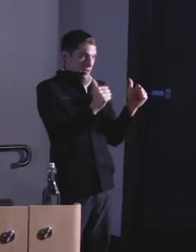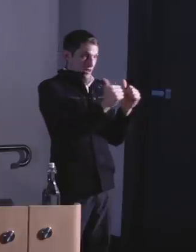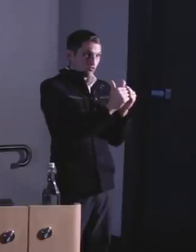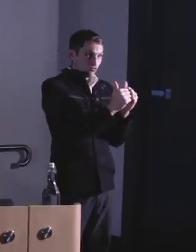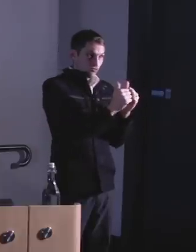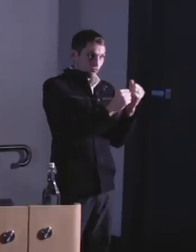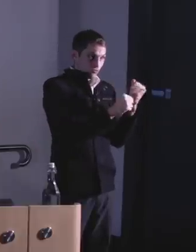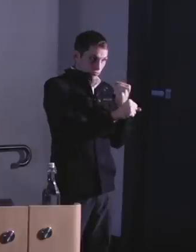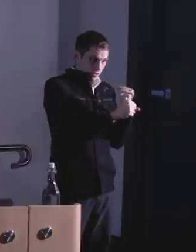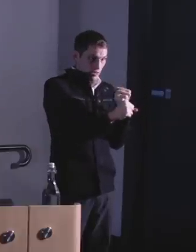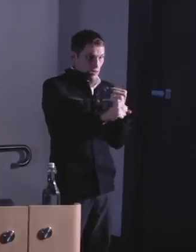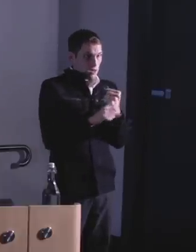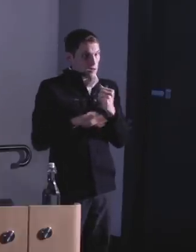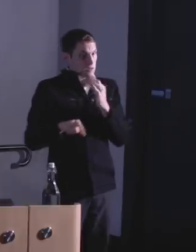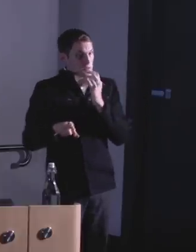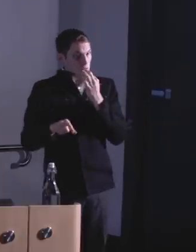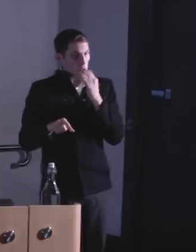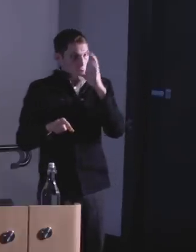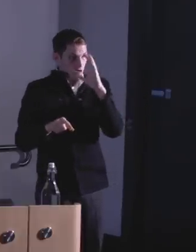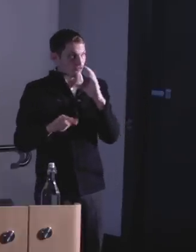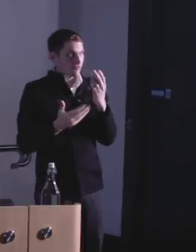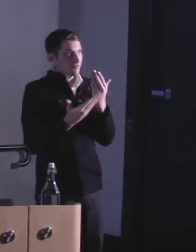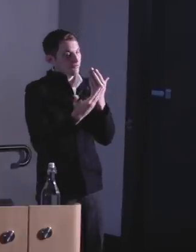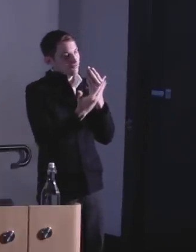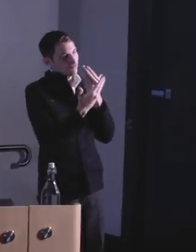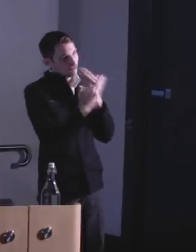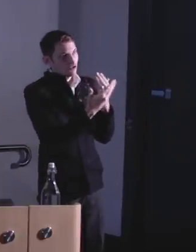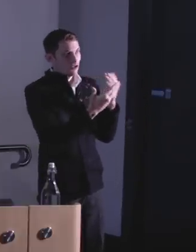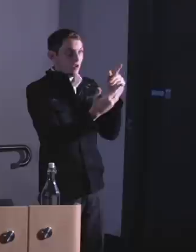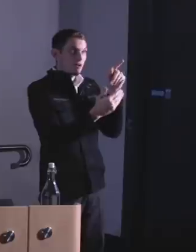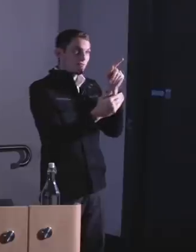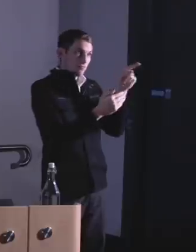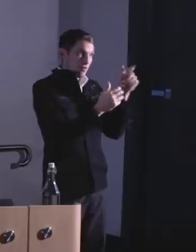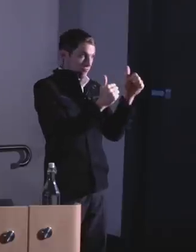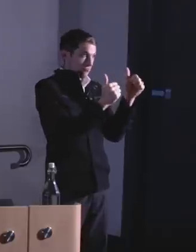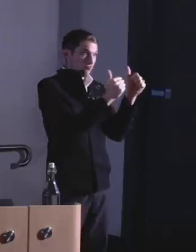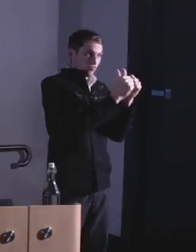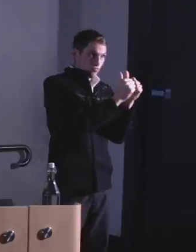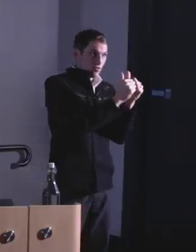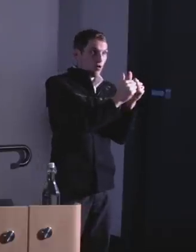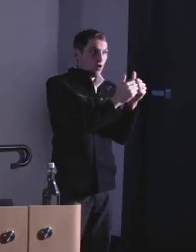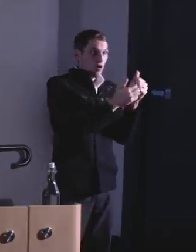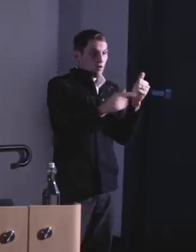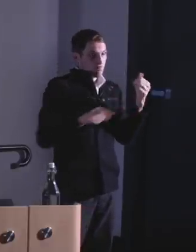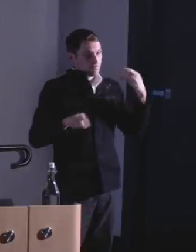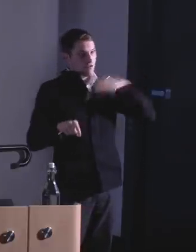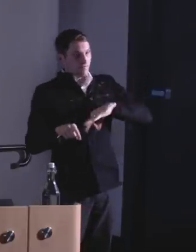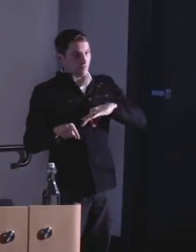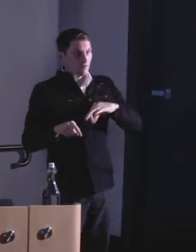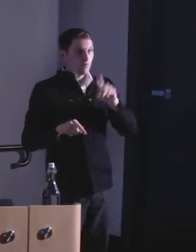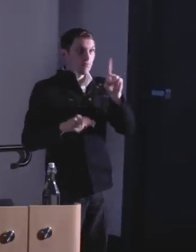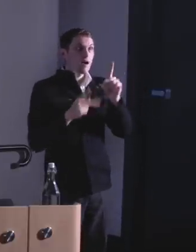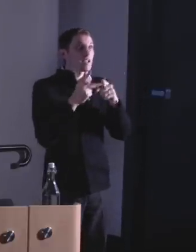small countries, you know, they appreciate what that does for us. But when there is